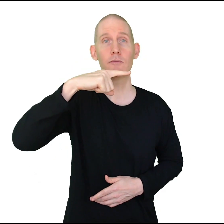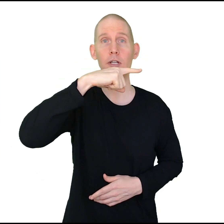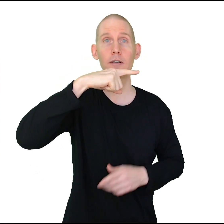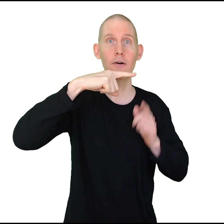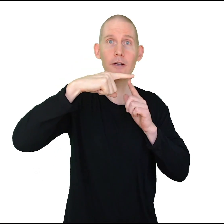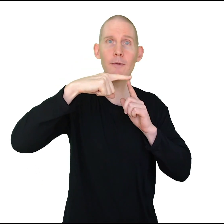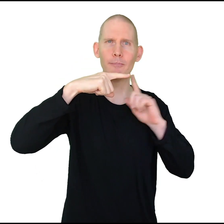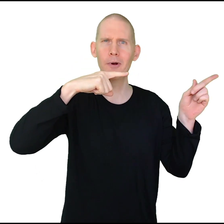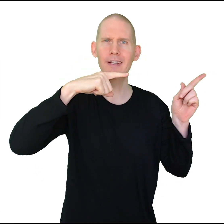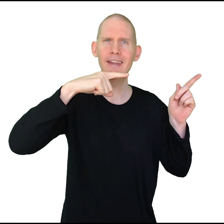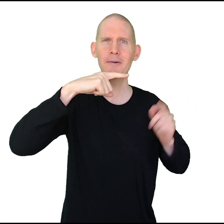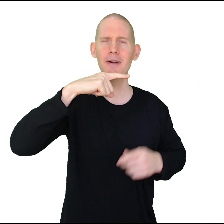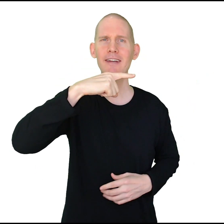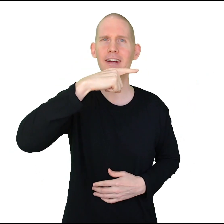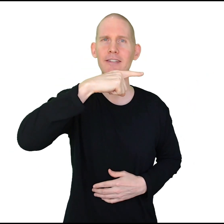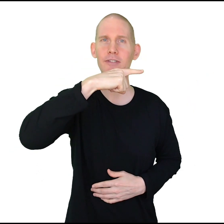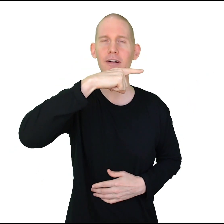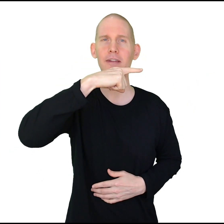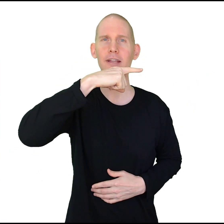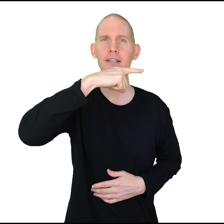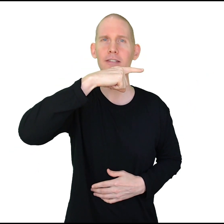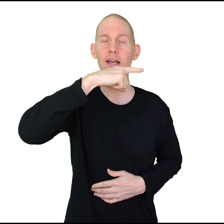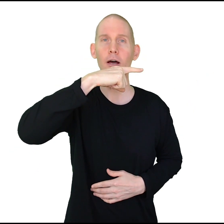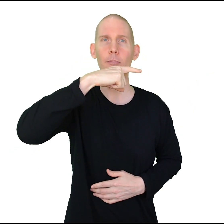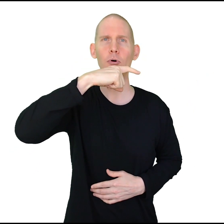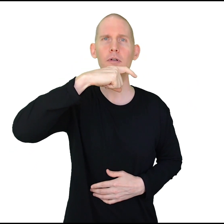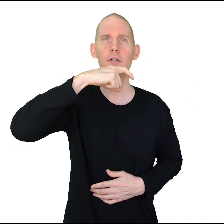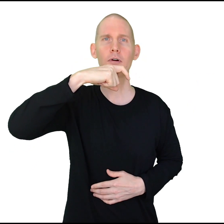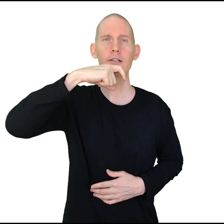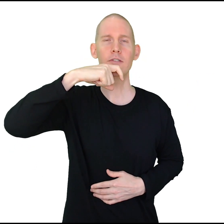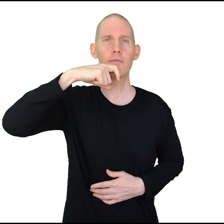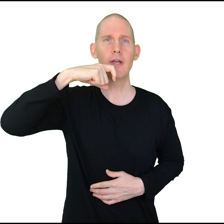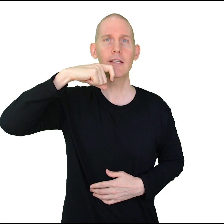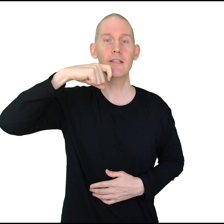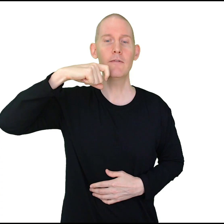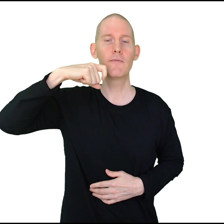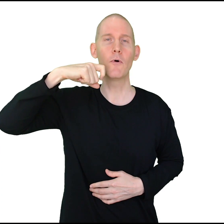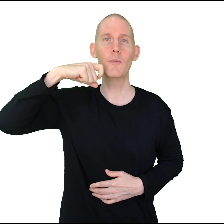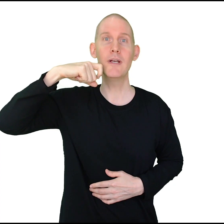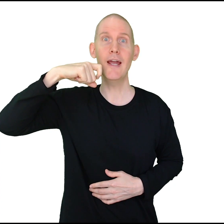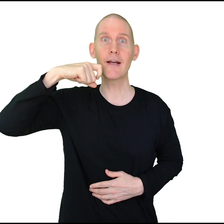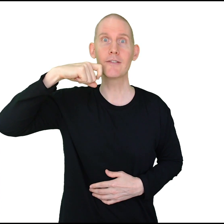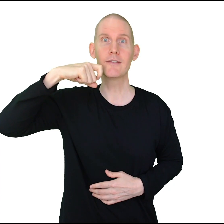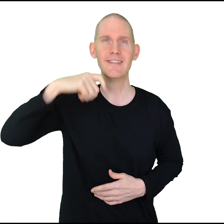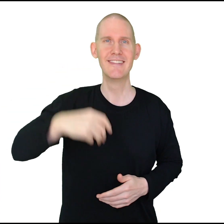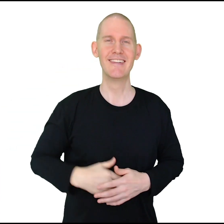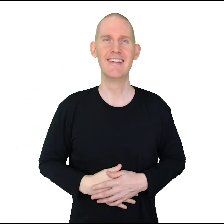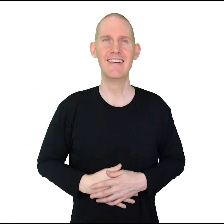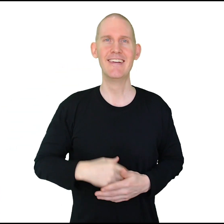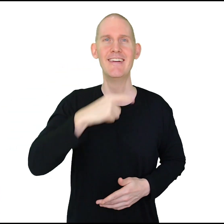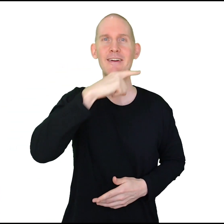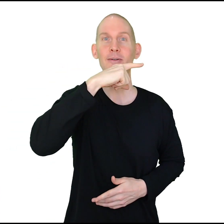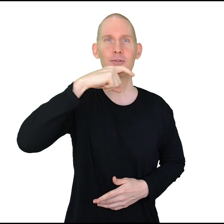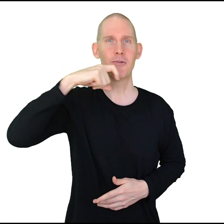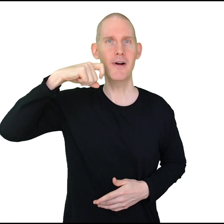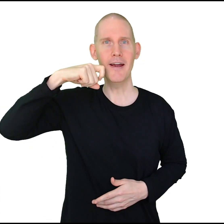finger out here, pointing that way. All right, start like this. Now pull it across your face and form an X. Dry.